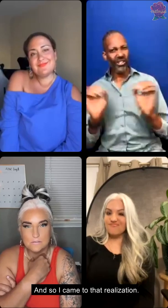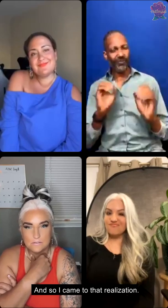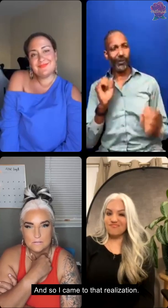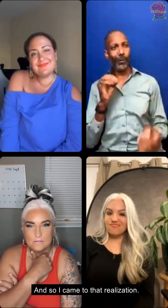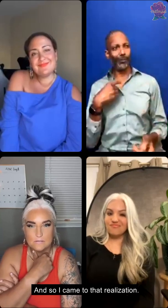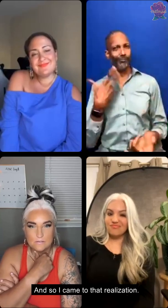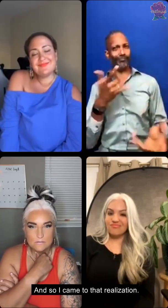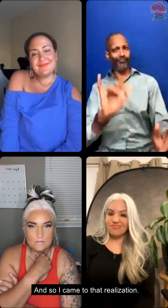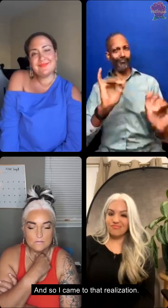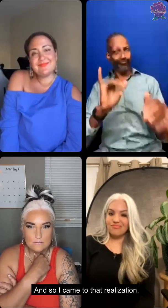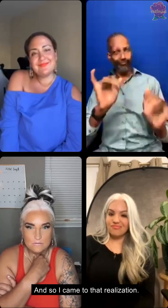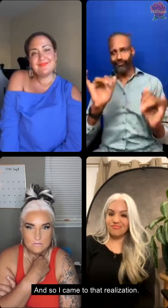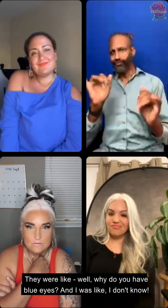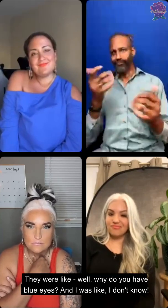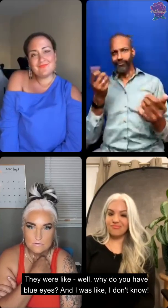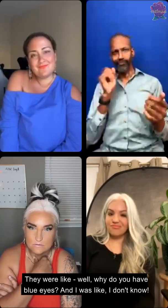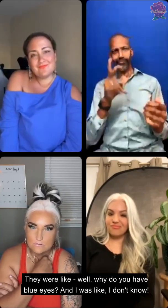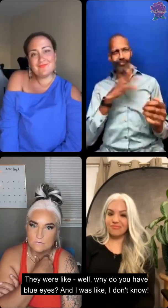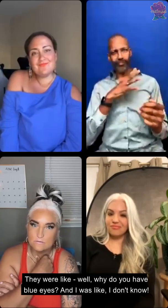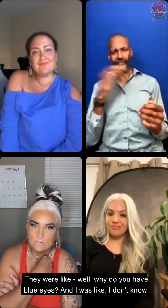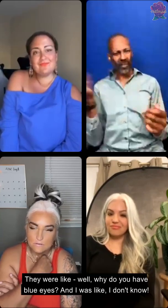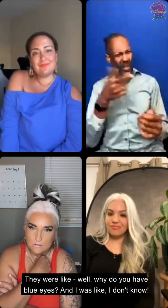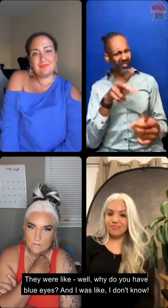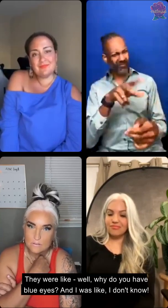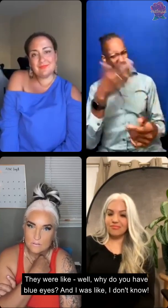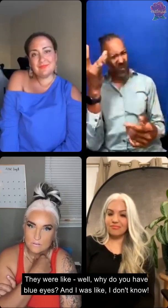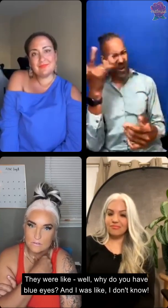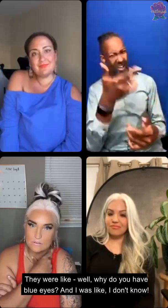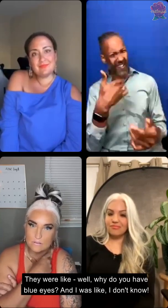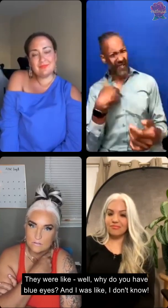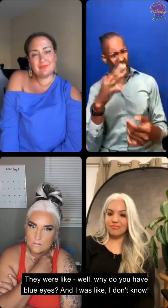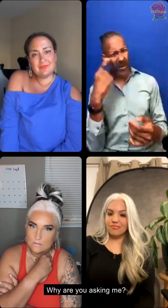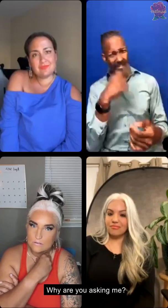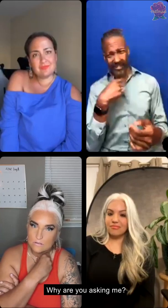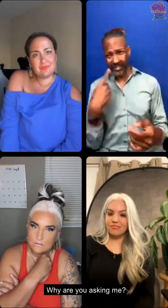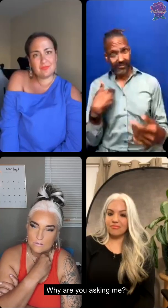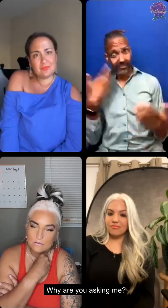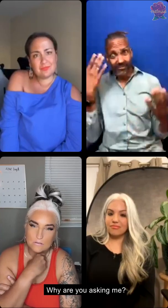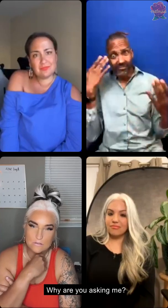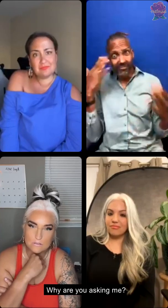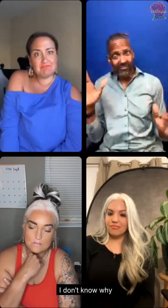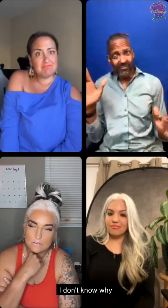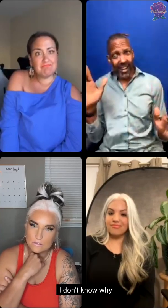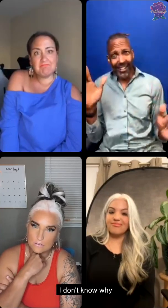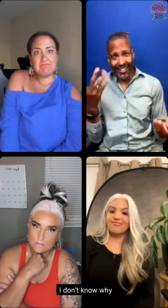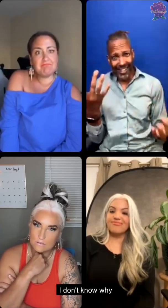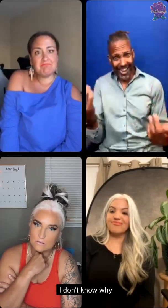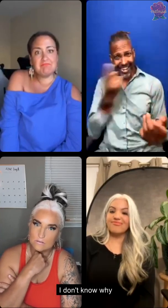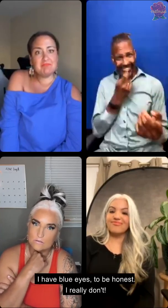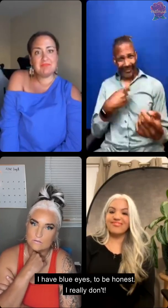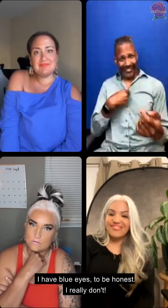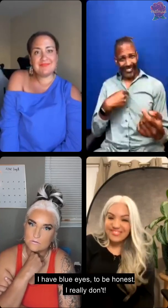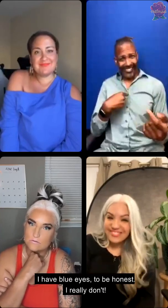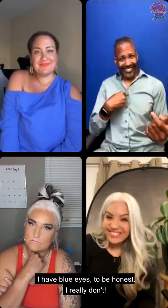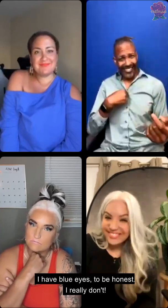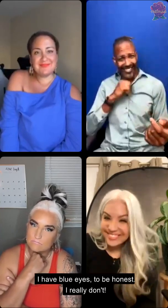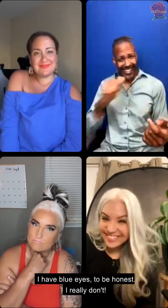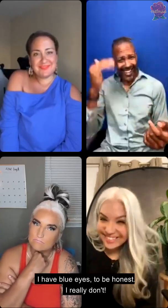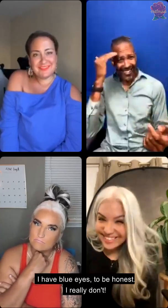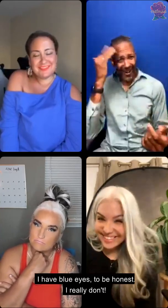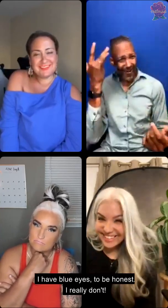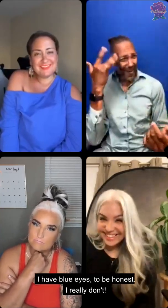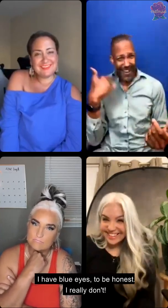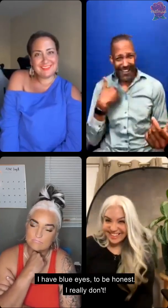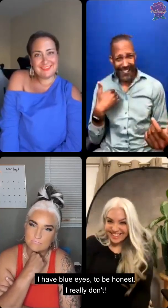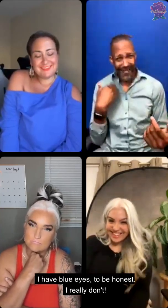And so, okay, I came to that realization. They were like, well, why do you have blue eyes? And I was like, I don't know. Why are you asking me? I don't know why I